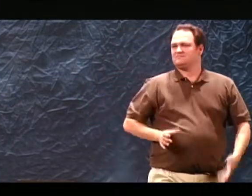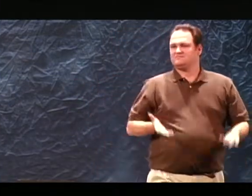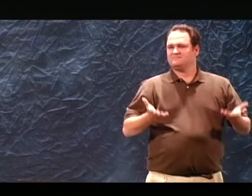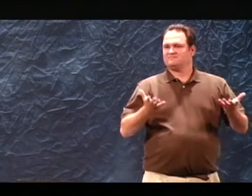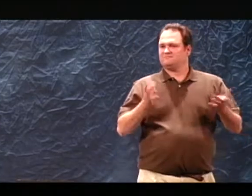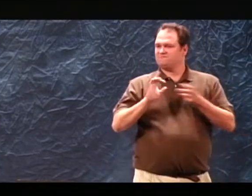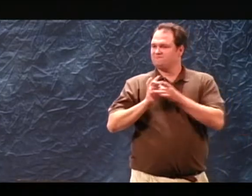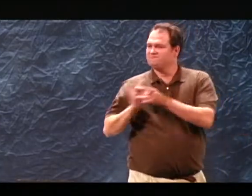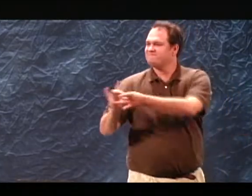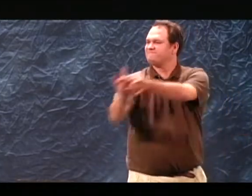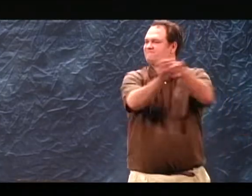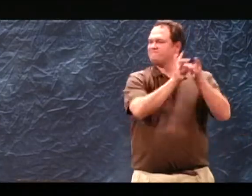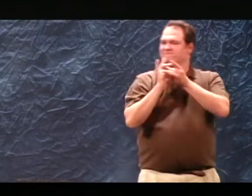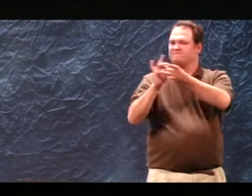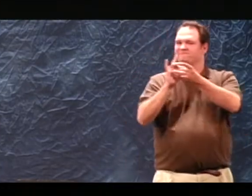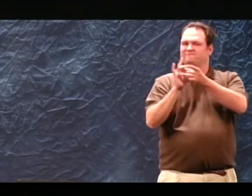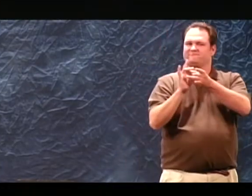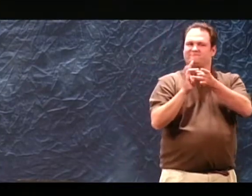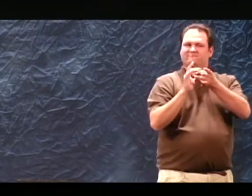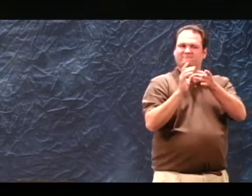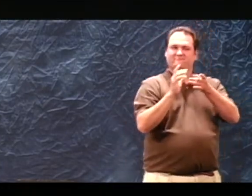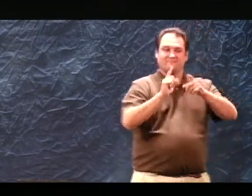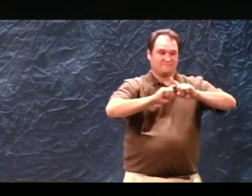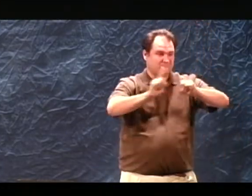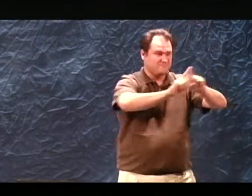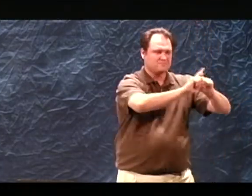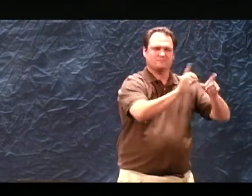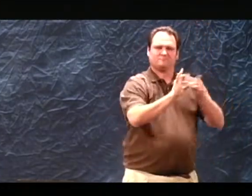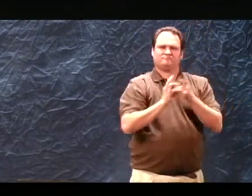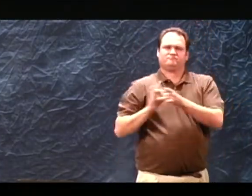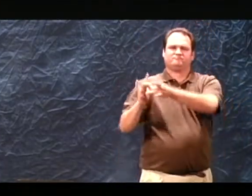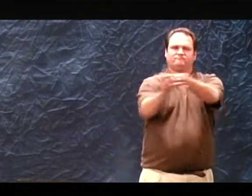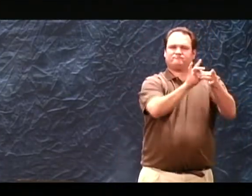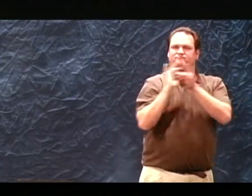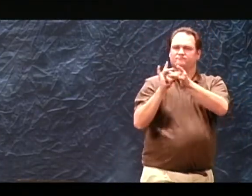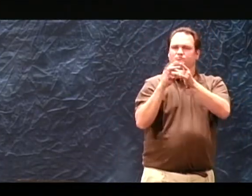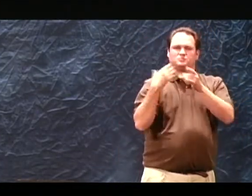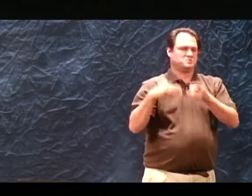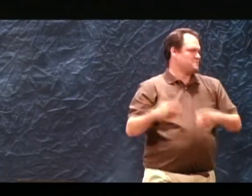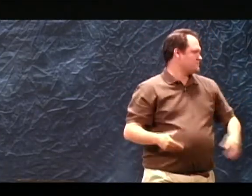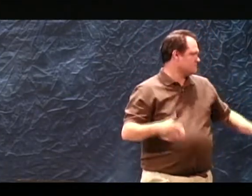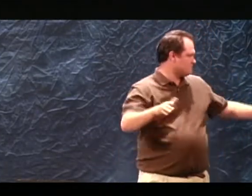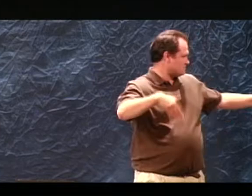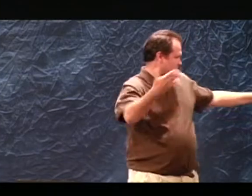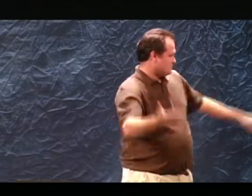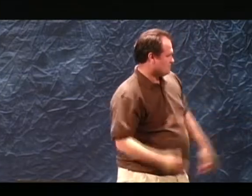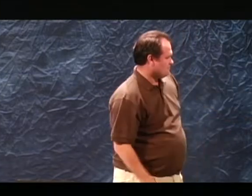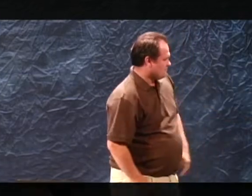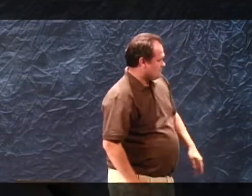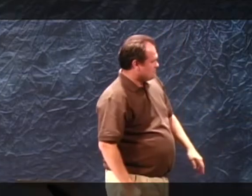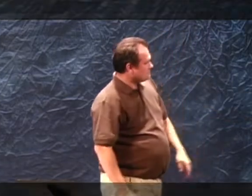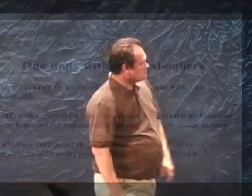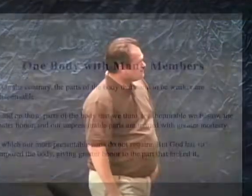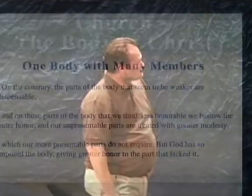a teacher so that the body of christ can function in you